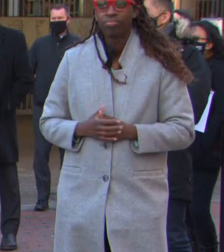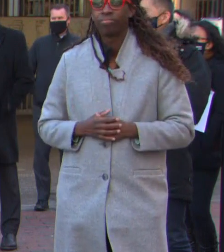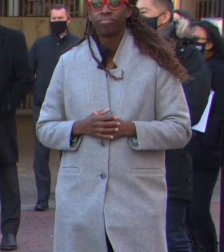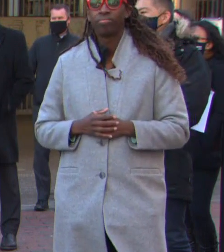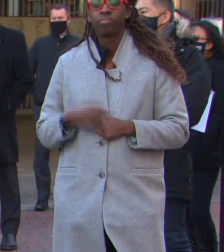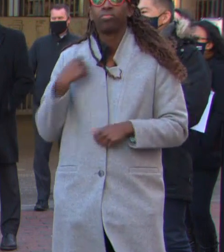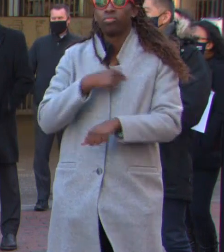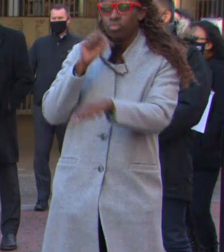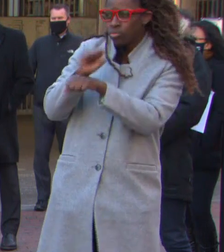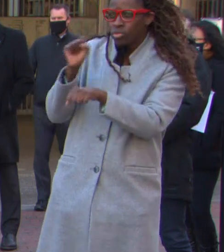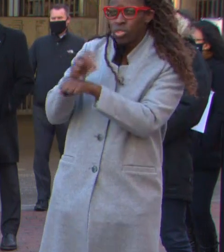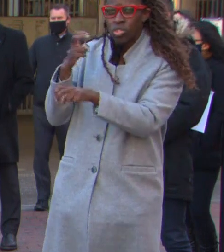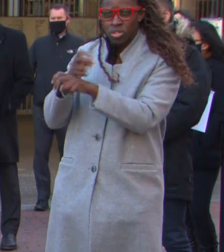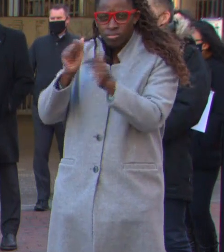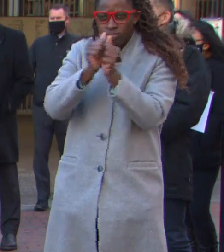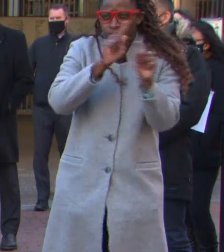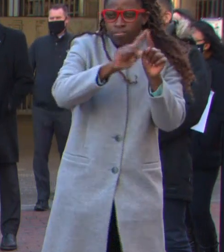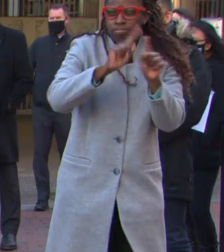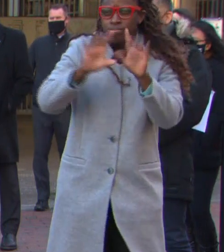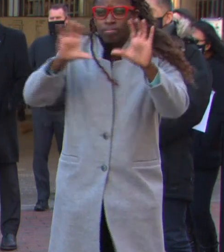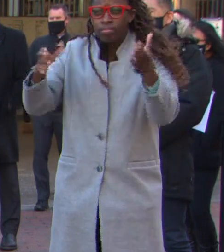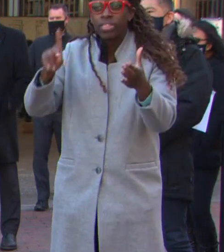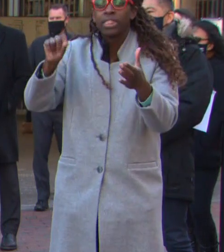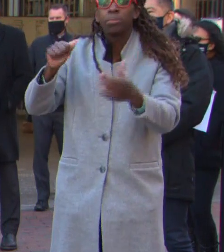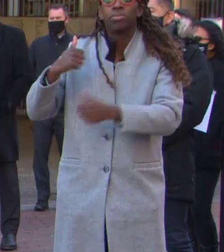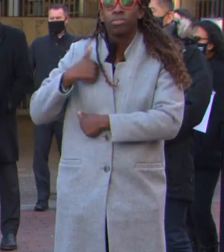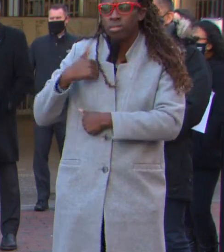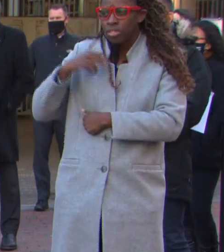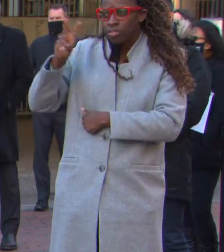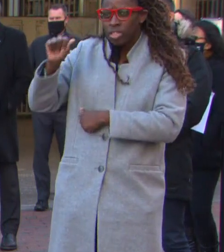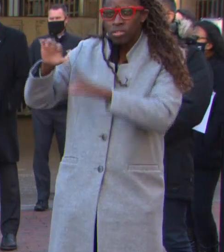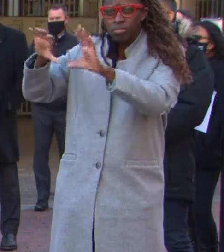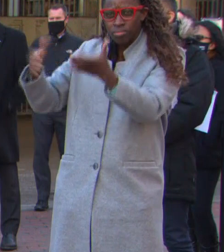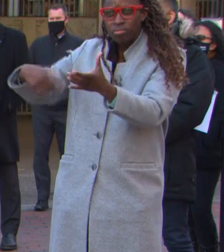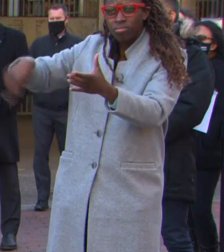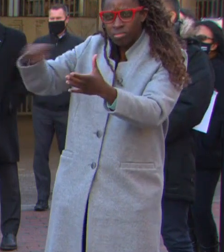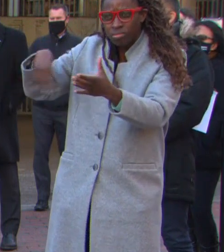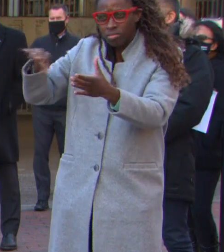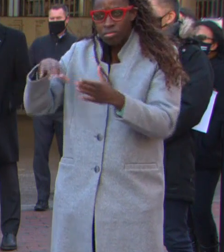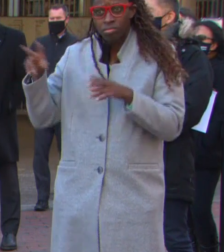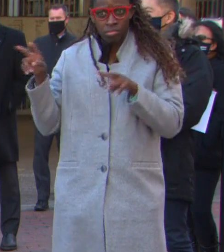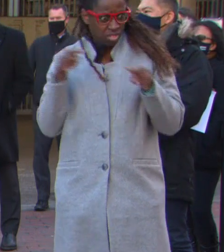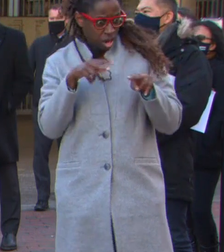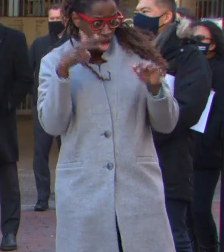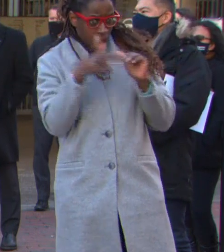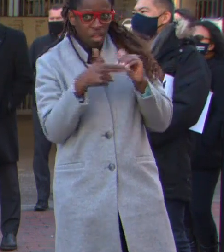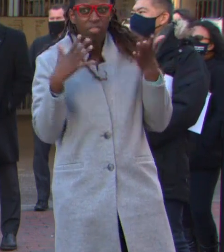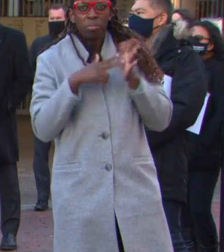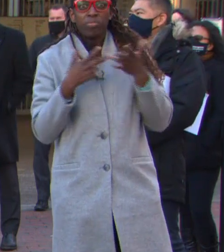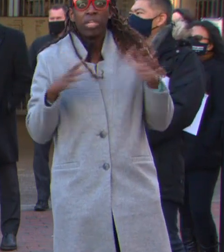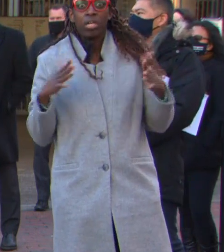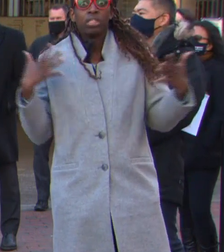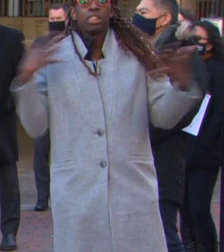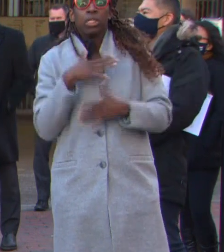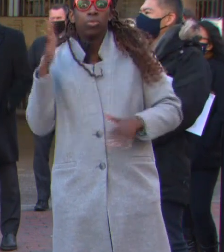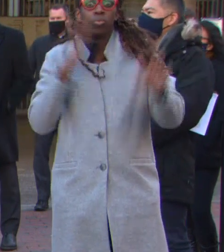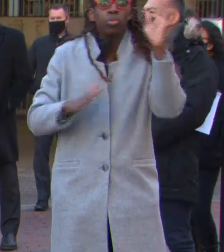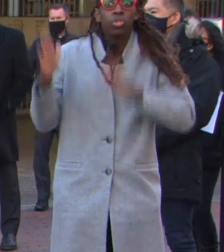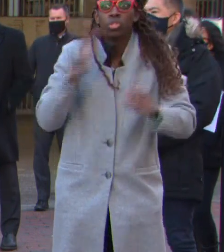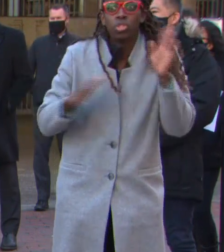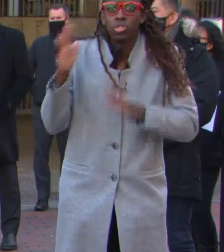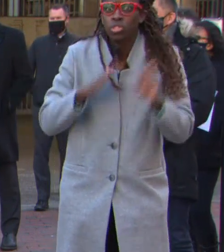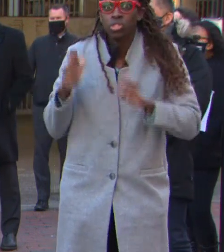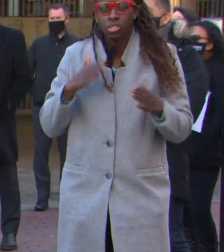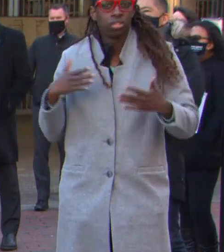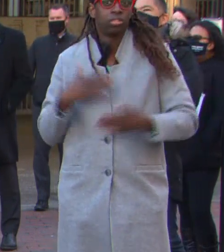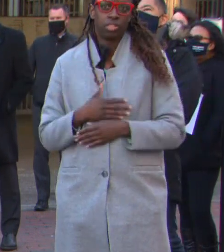Veterans Group, who are concerned about these cuts. I mentioned Councilor Santiago, I call him John, Rob